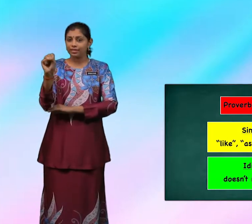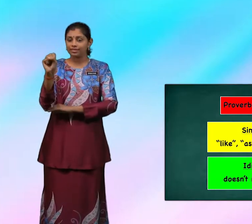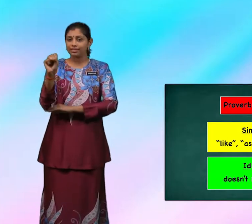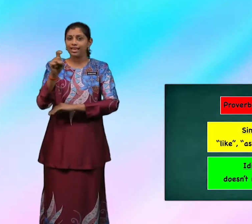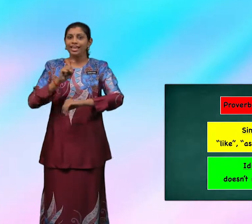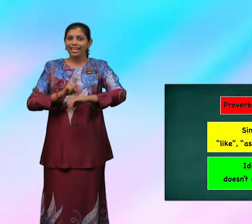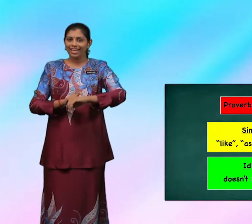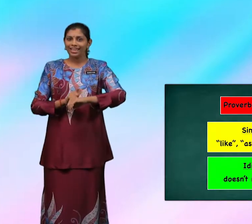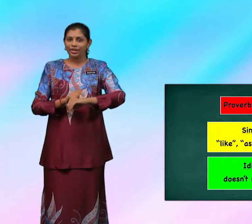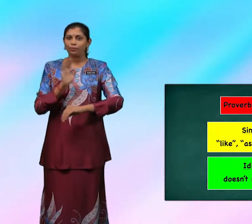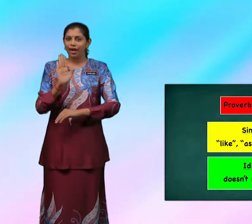examples in a while.